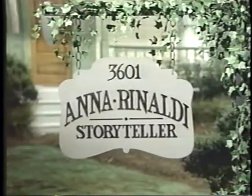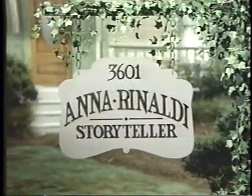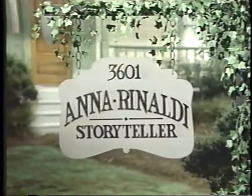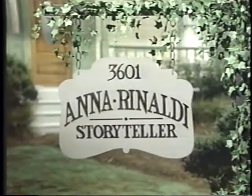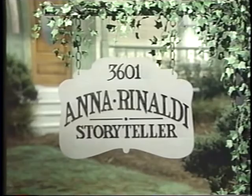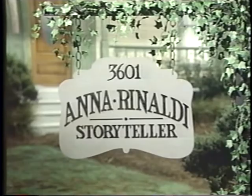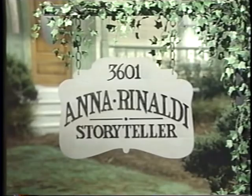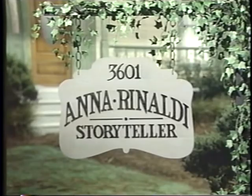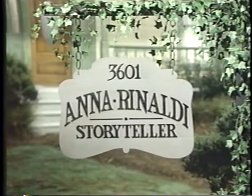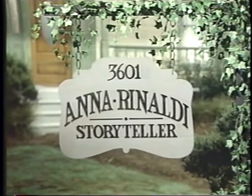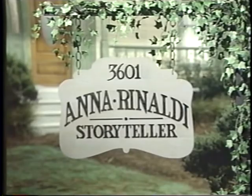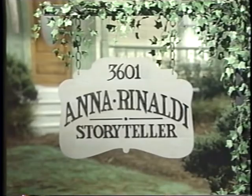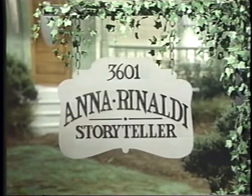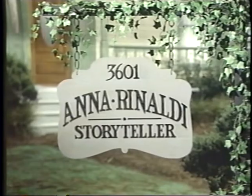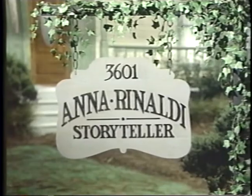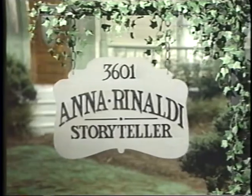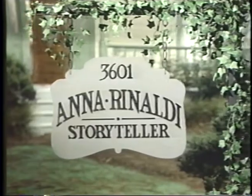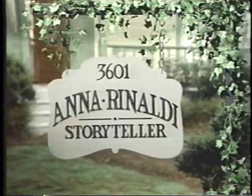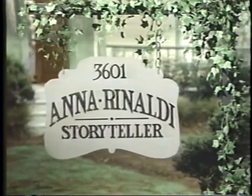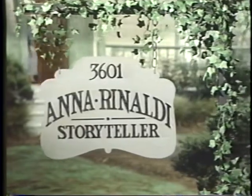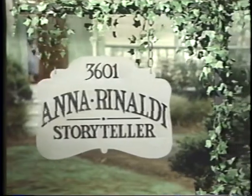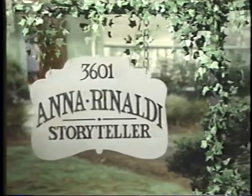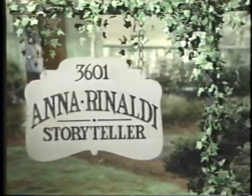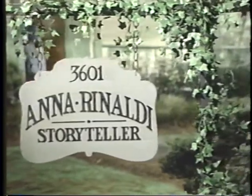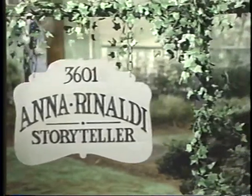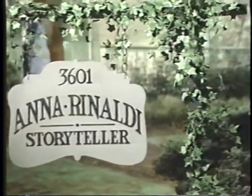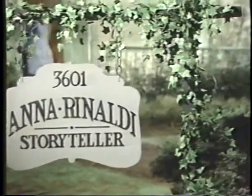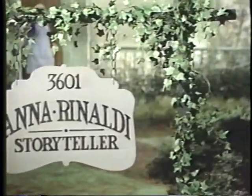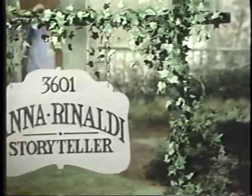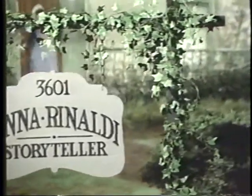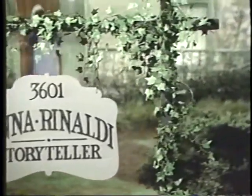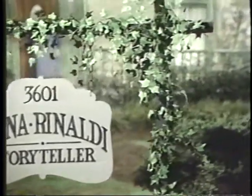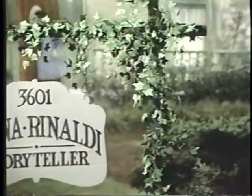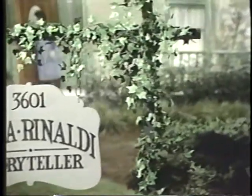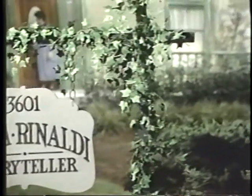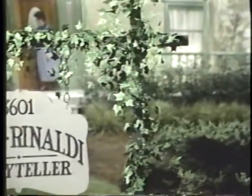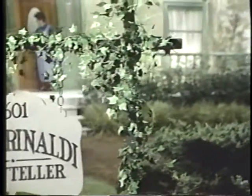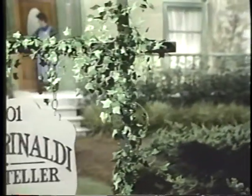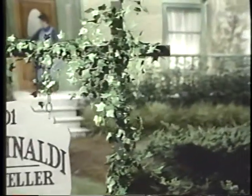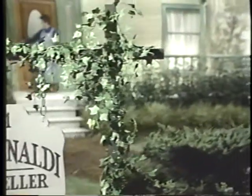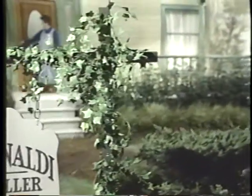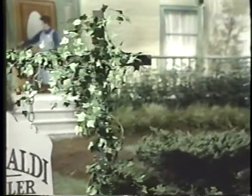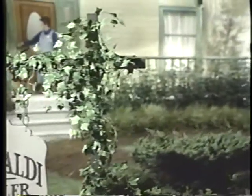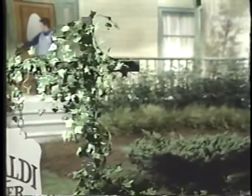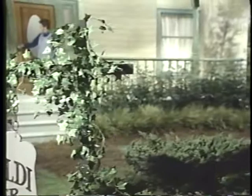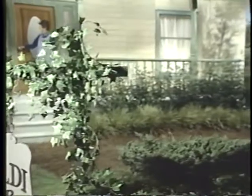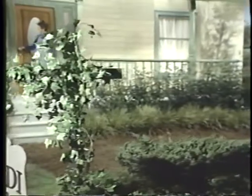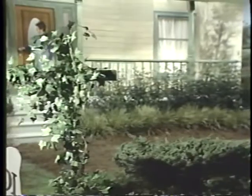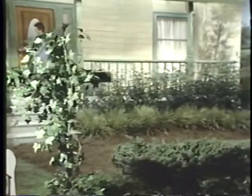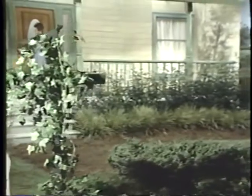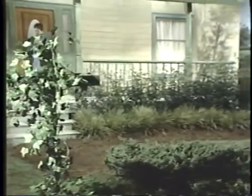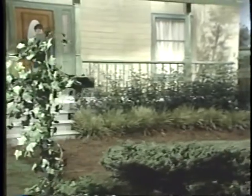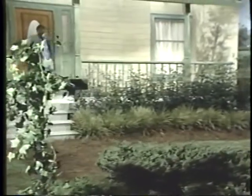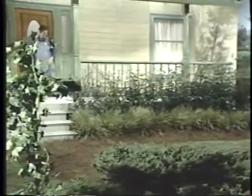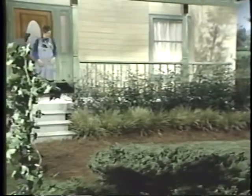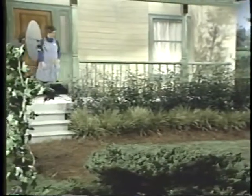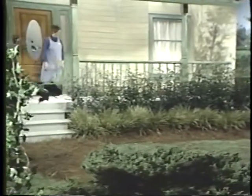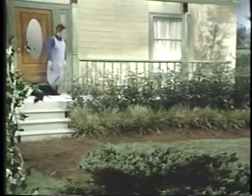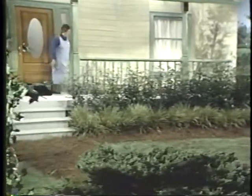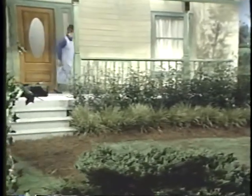Anna Rinaldi will tell you a story about her neighbor. Watch closely and see how much you understand as she signs the